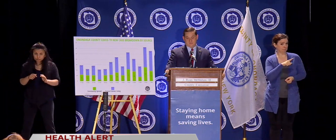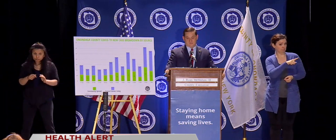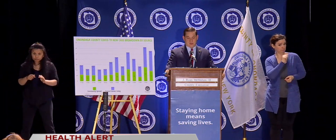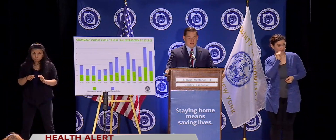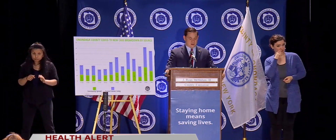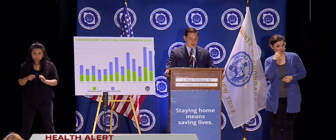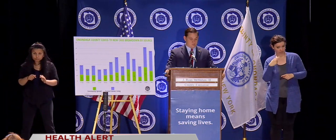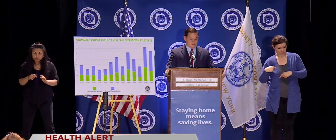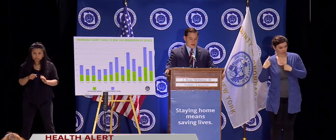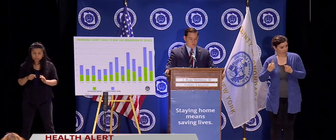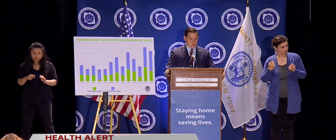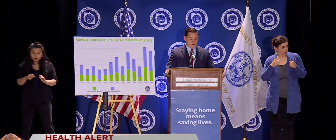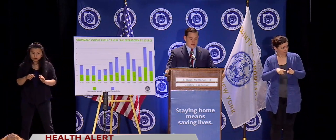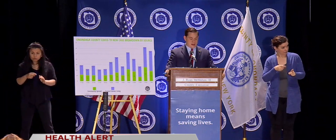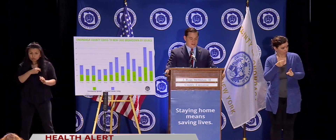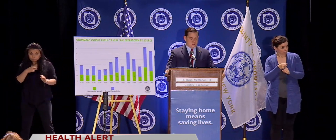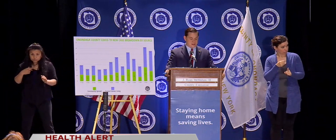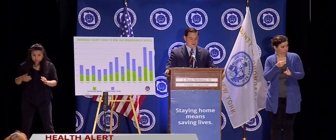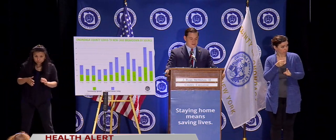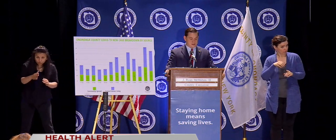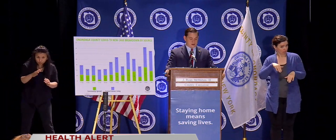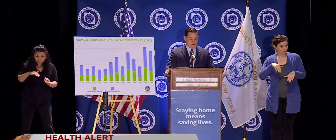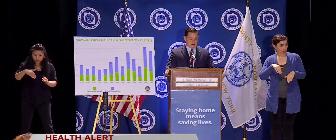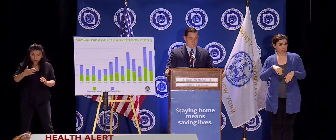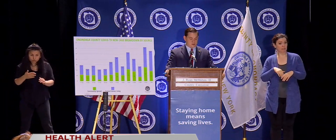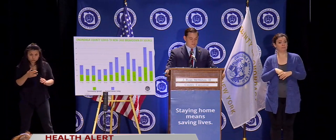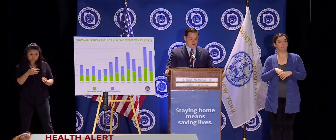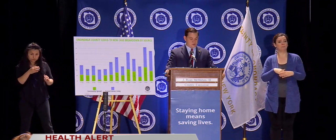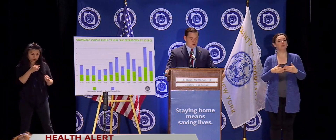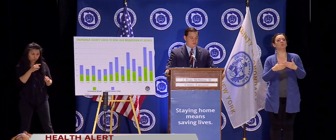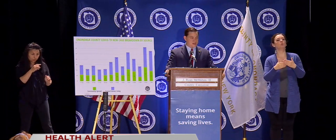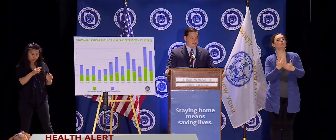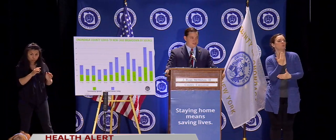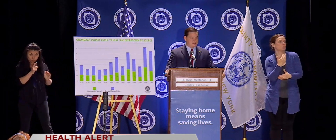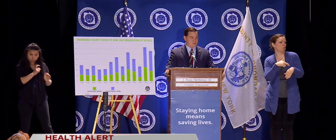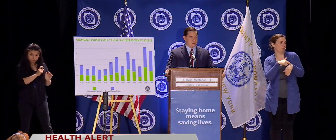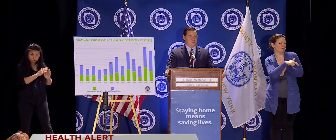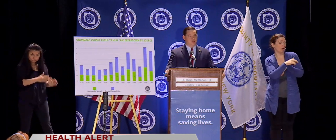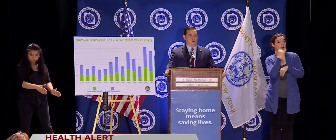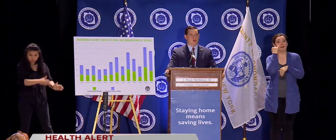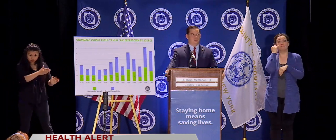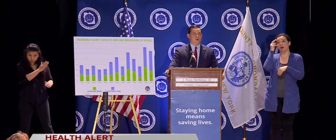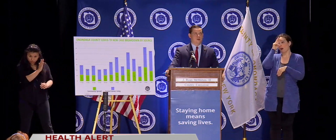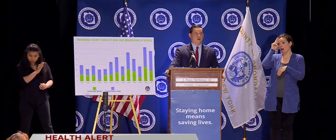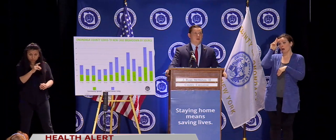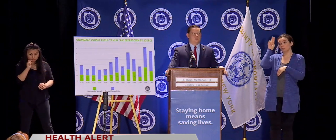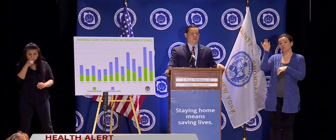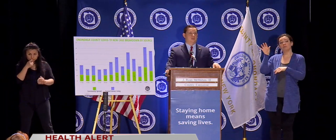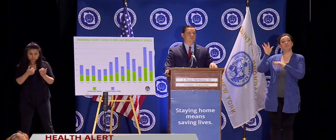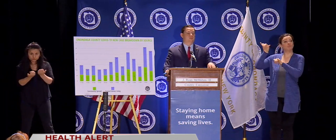seems. Yeah, that would. I can't talk about every circumstance, Tim. I'm sure